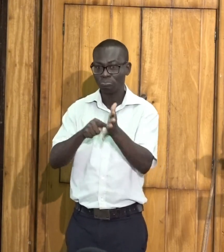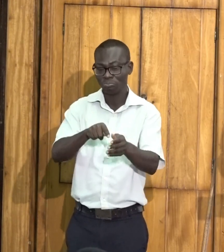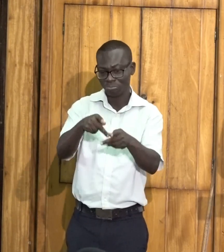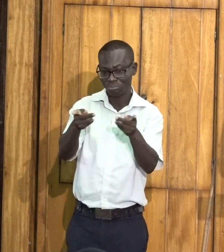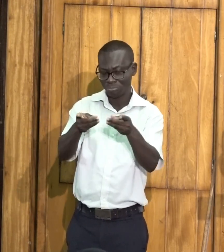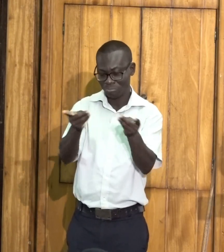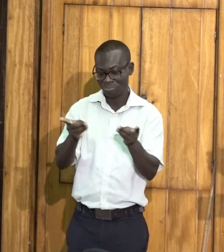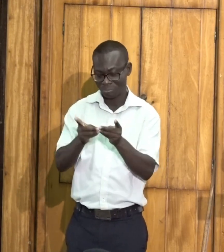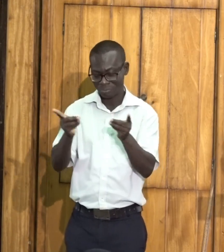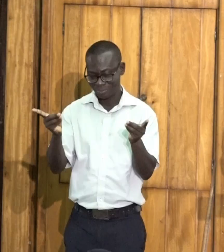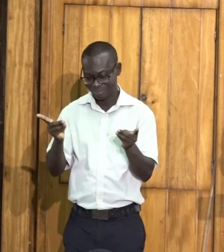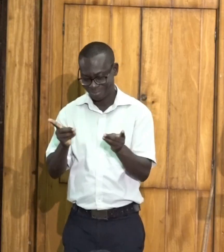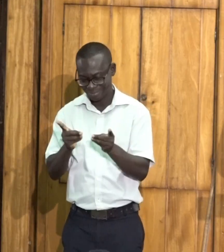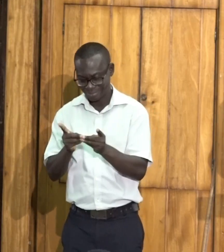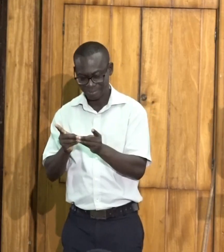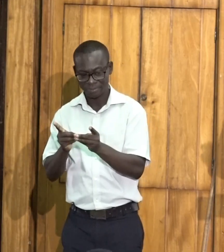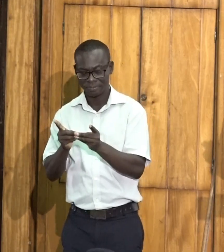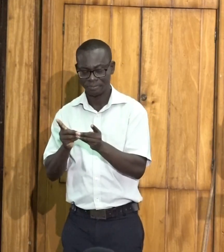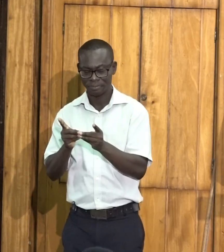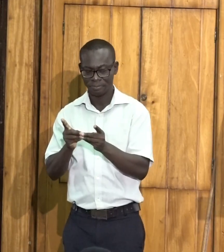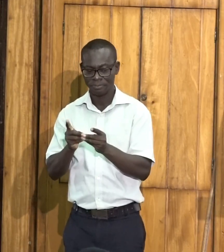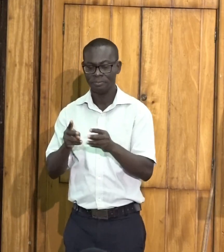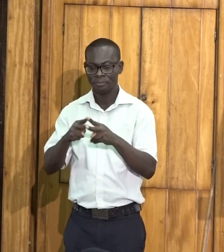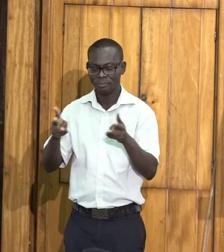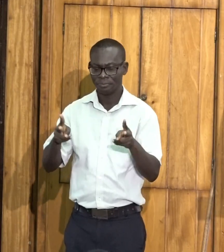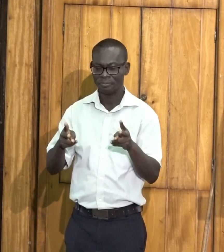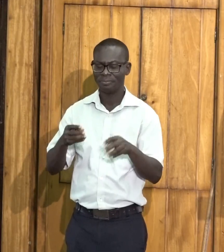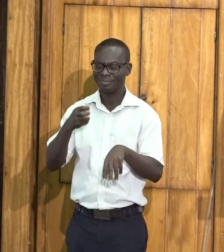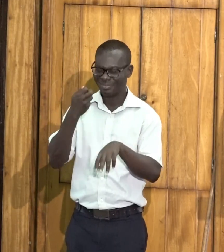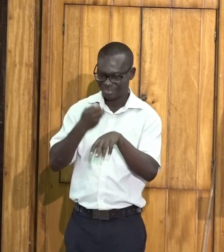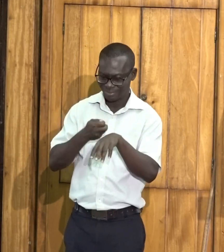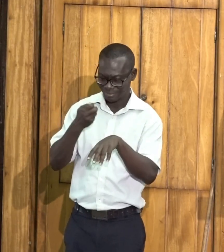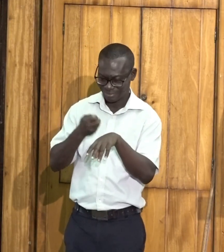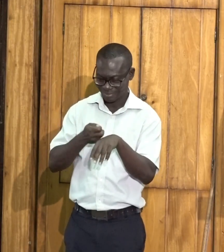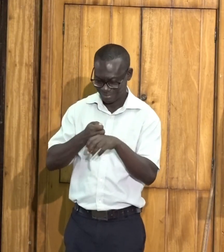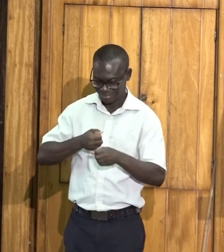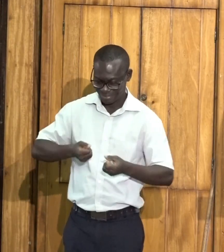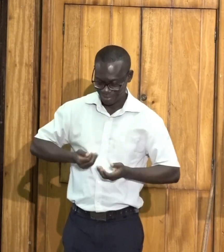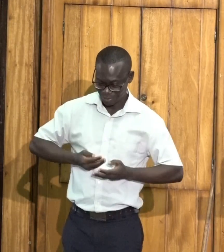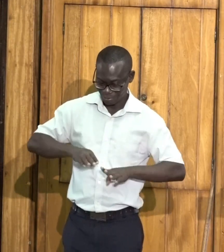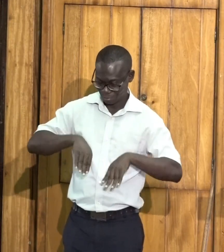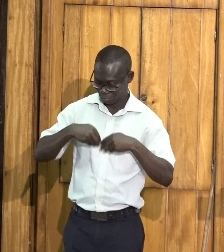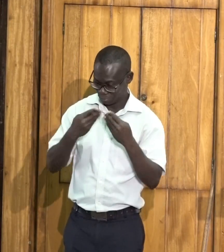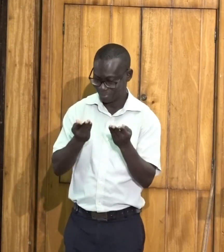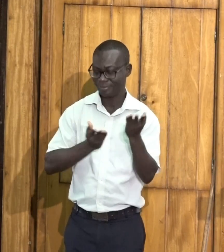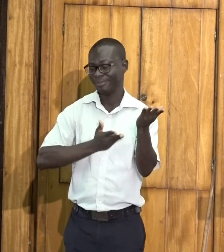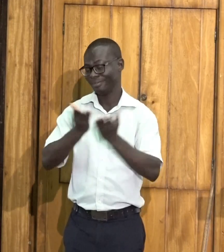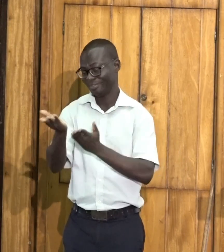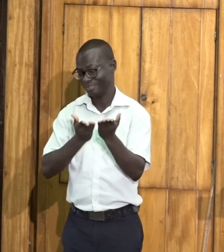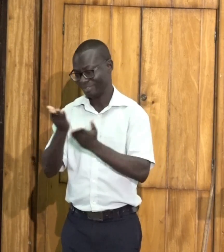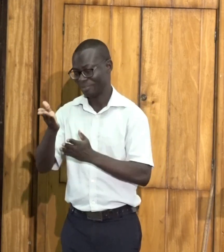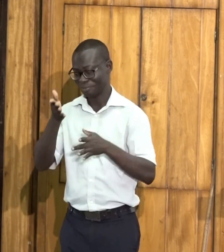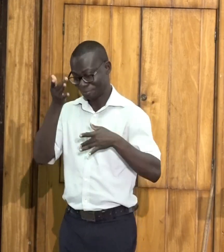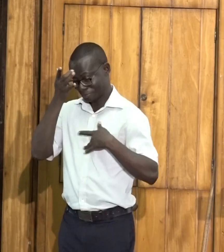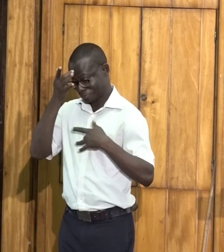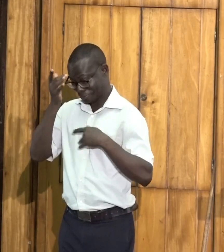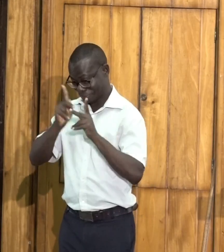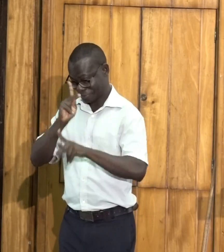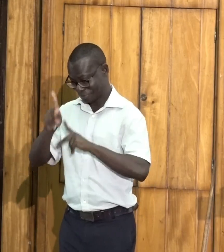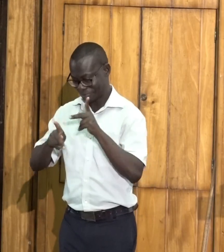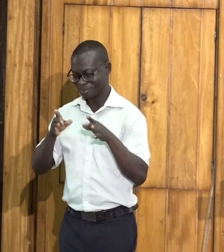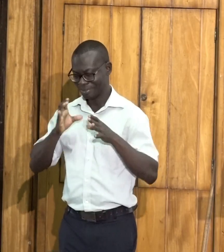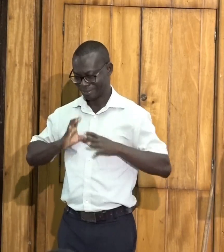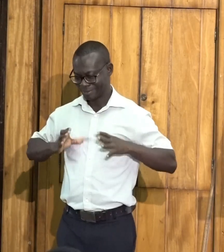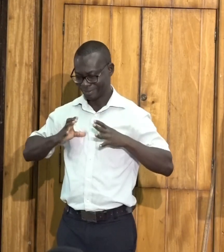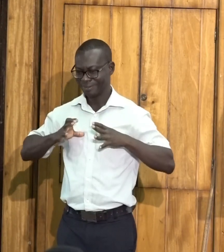departments and between health facilities and back also made it difficult for them to provide adequate services to patients and clients.